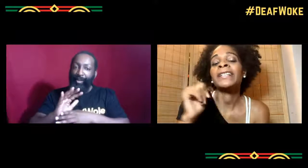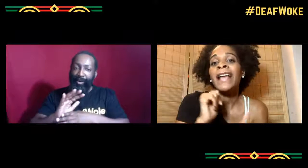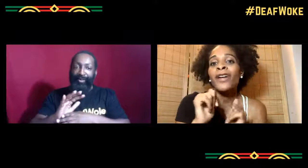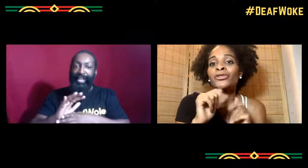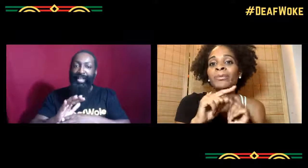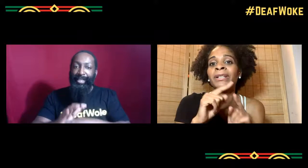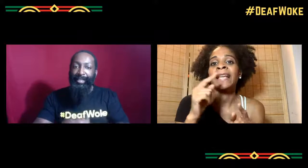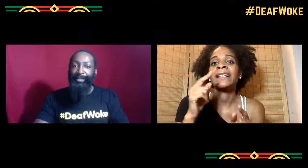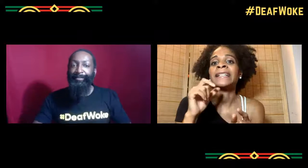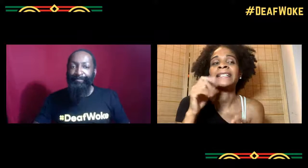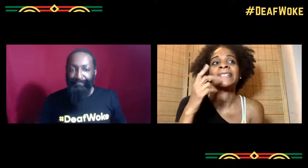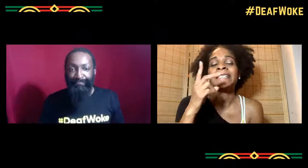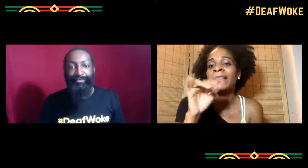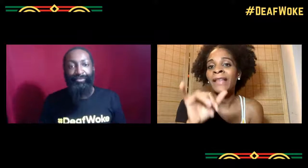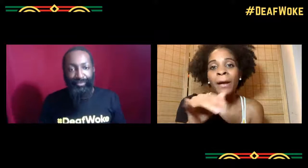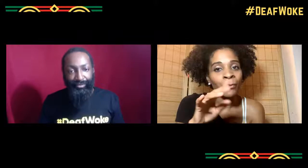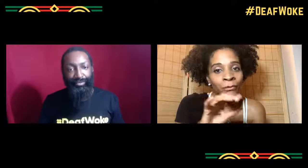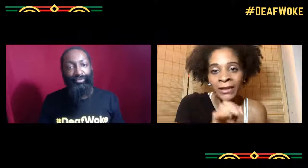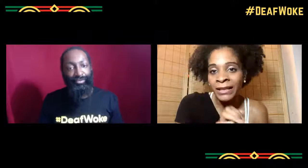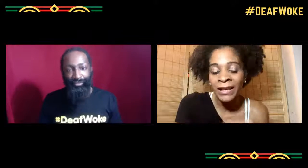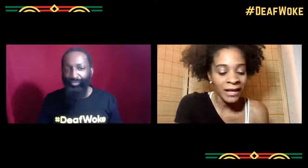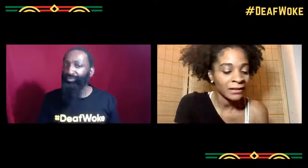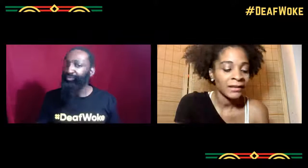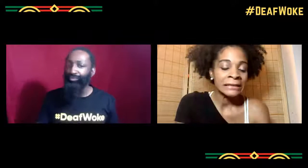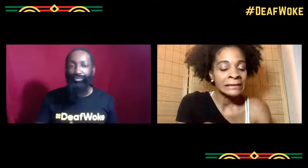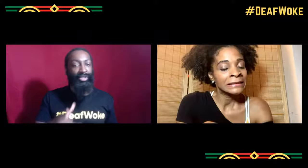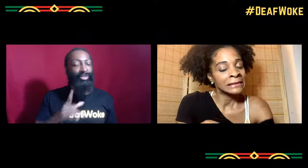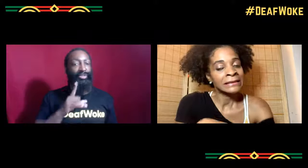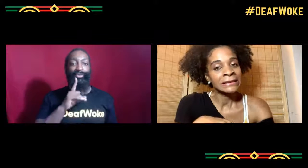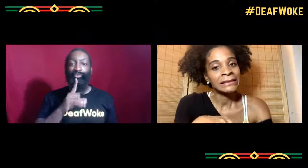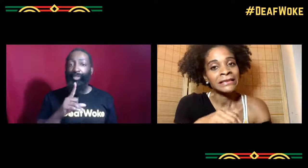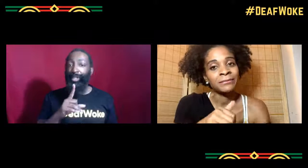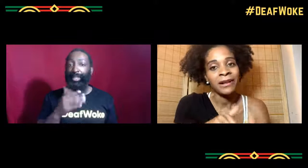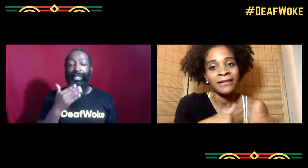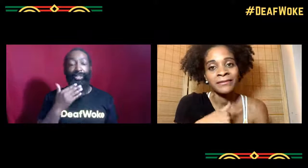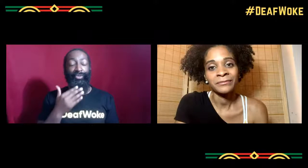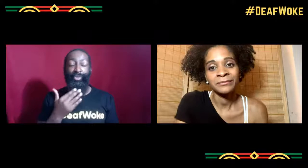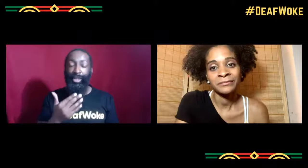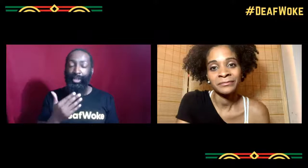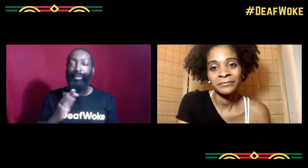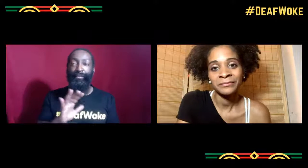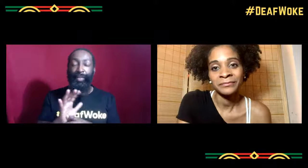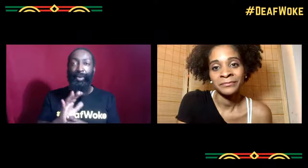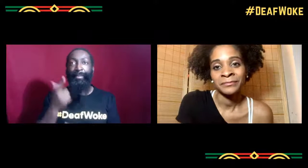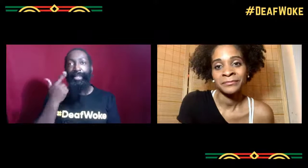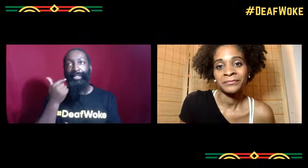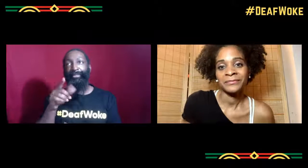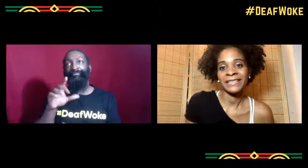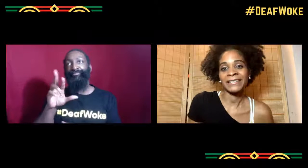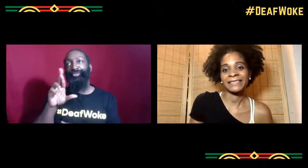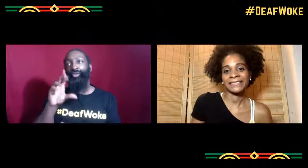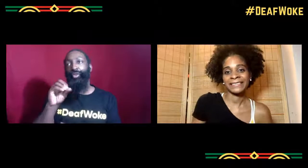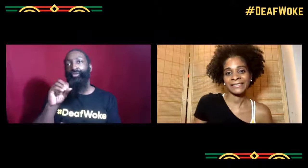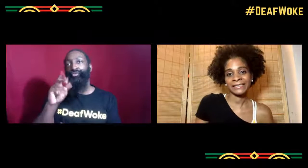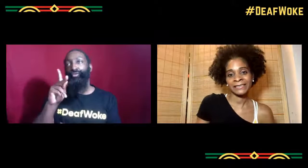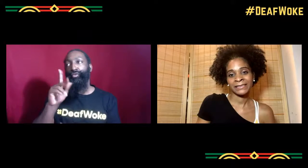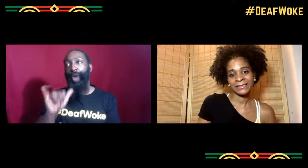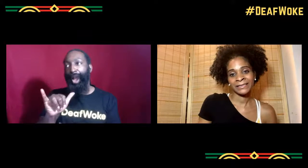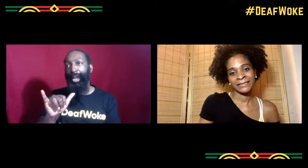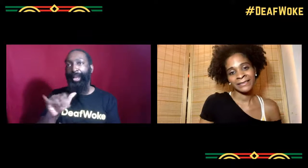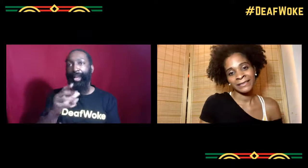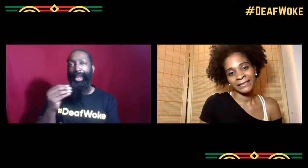Oh, it was a good movie. Yeah, I knew it had a good cast, but I didn't see it. It's a really good